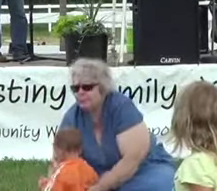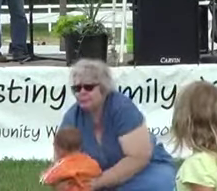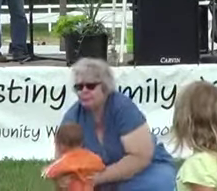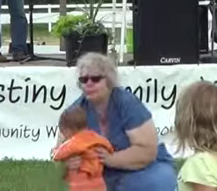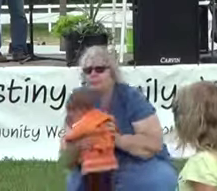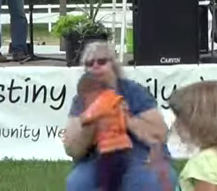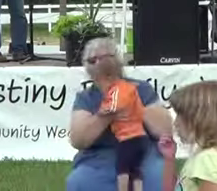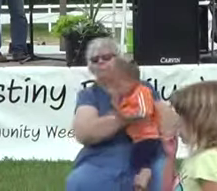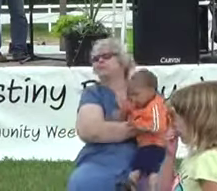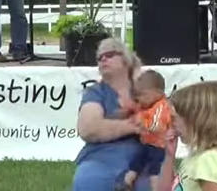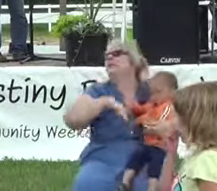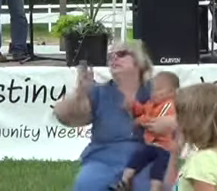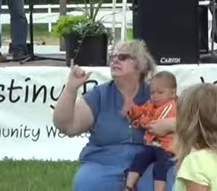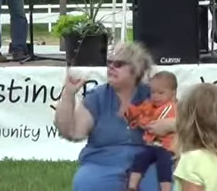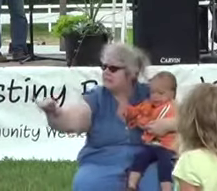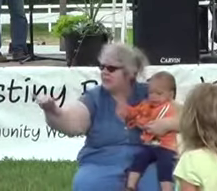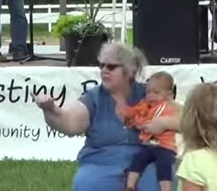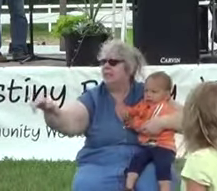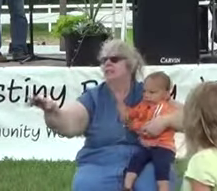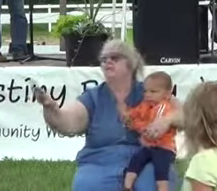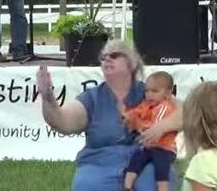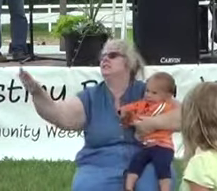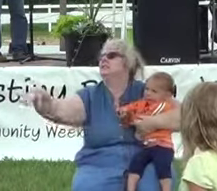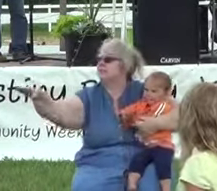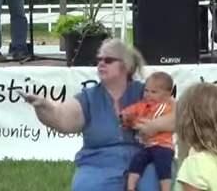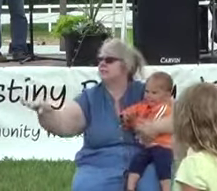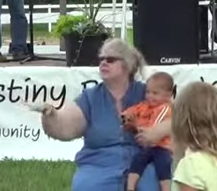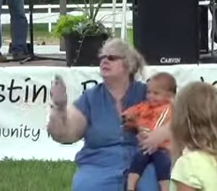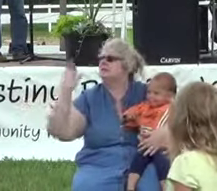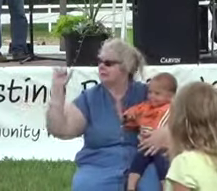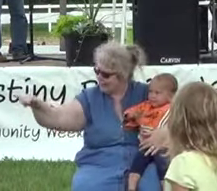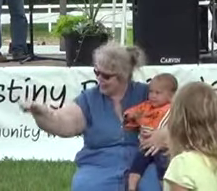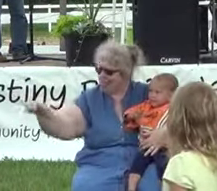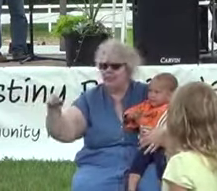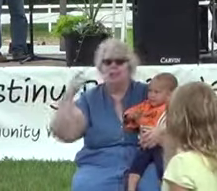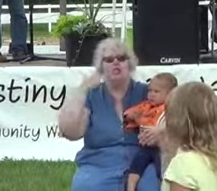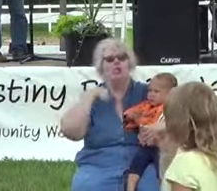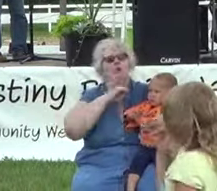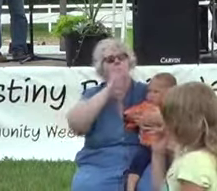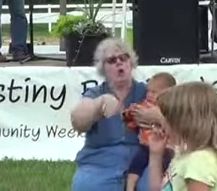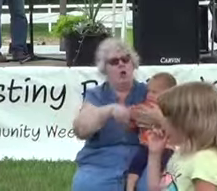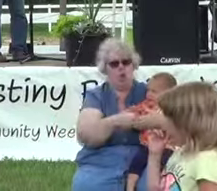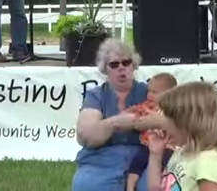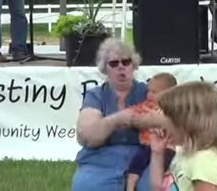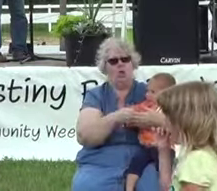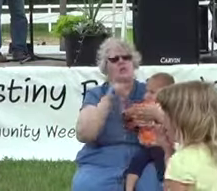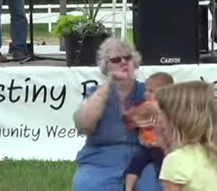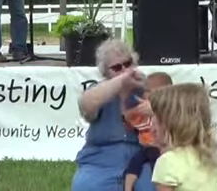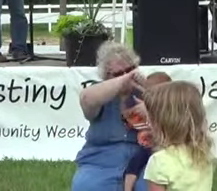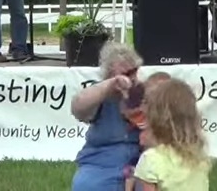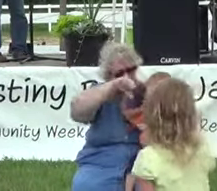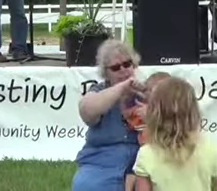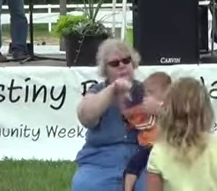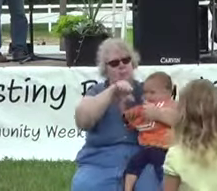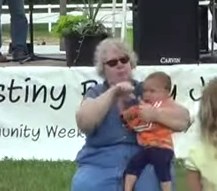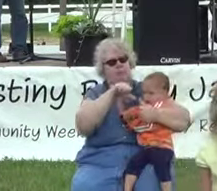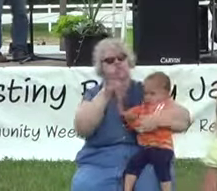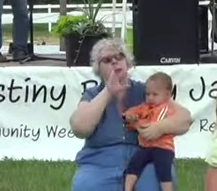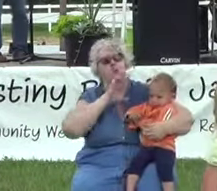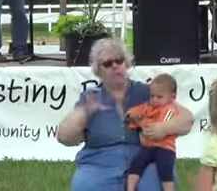We're to be devoted to the fellowship. And we're all the fellowship. The fellowship is the body of